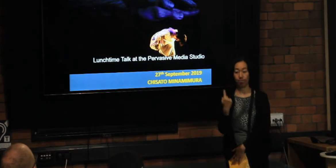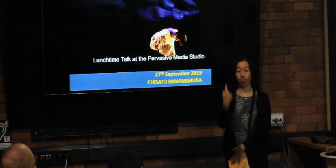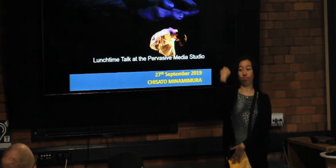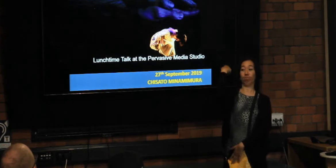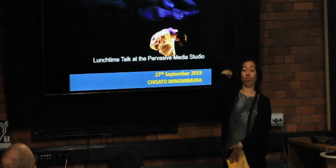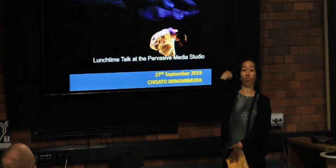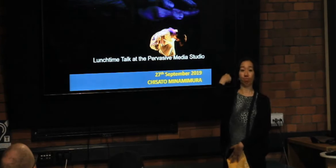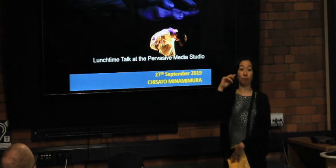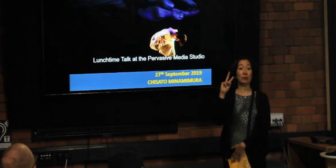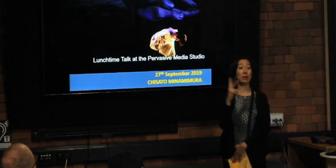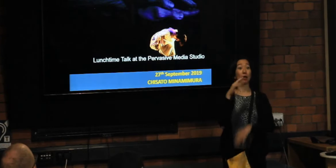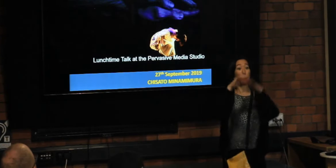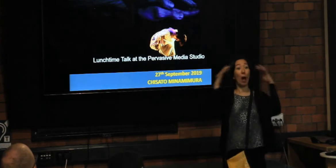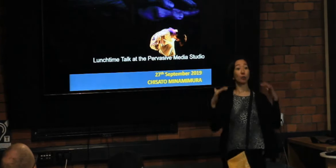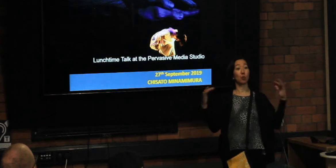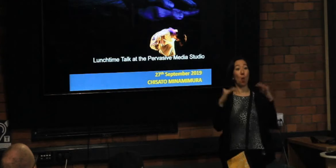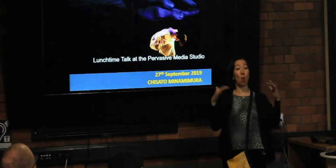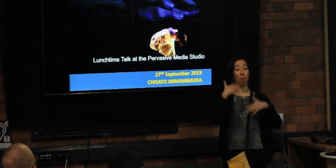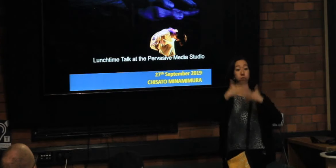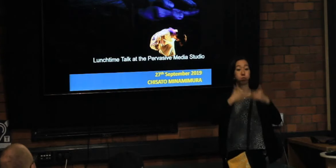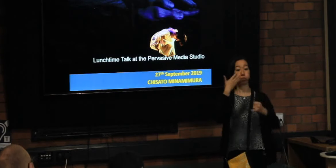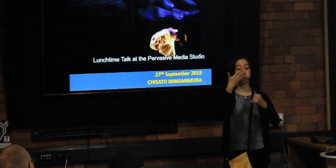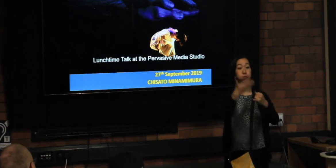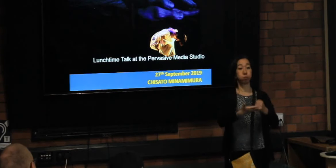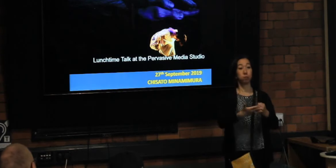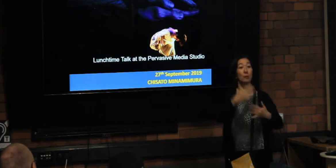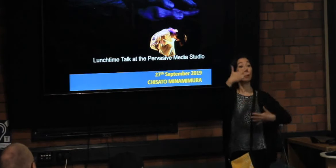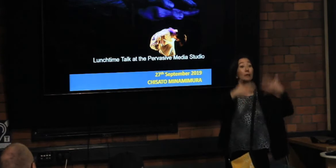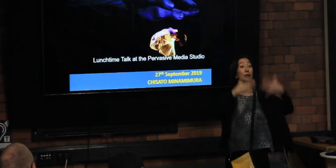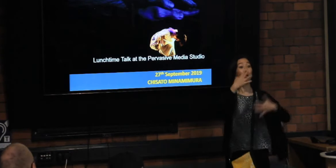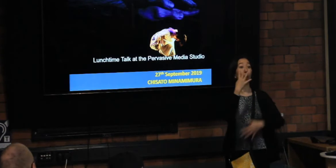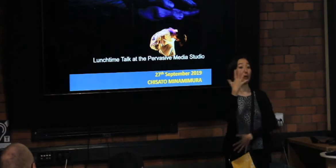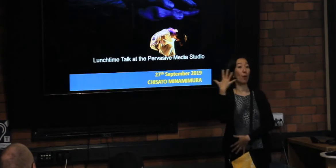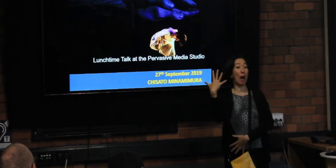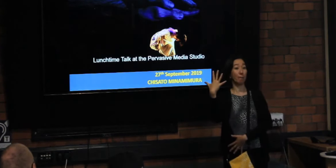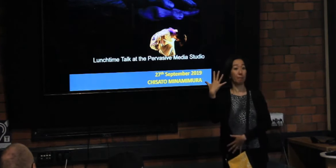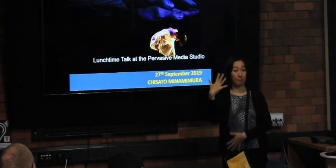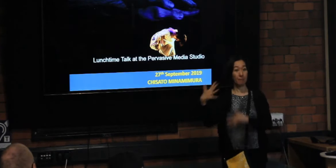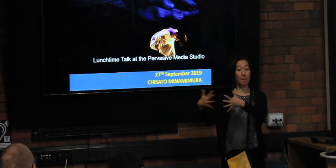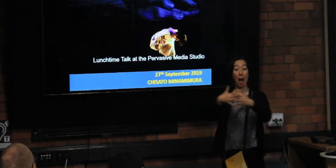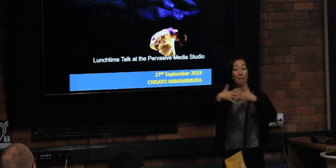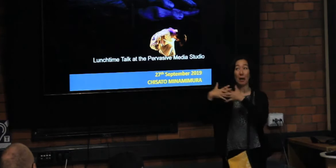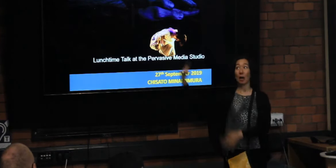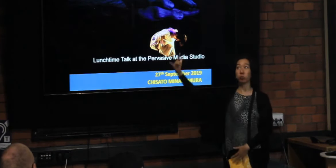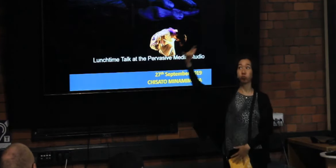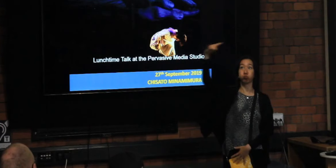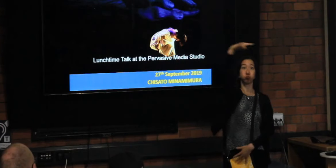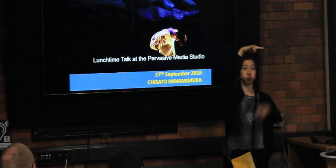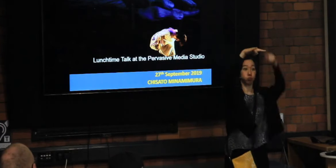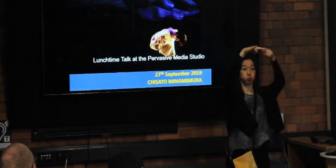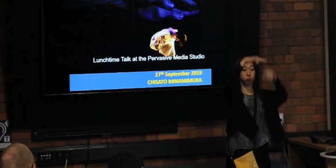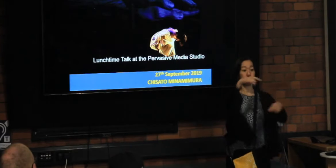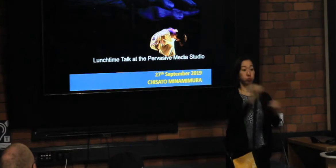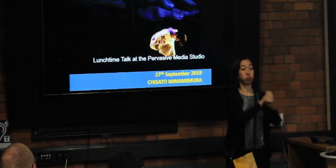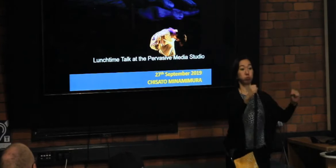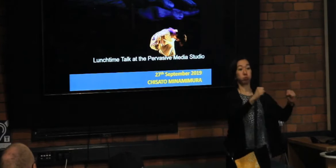screen. Now what happened was, I based my work on experiences of the end of the Second World